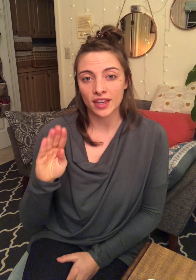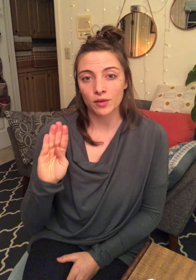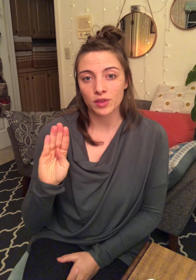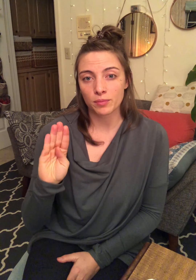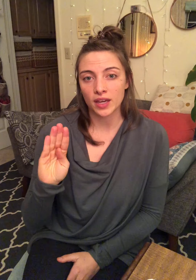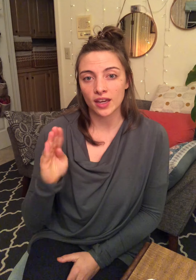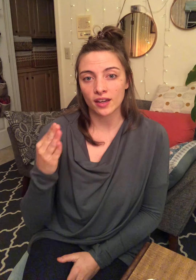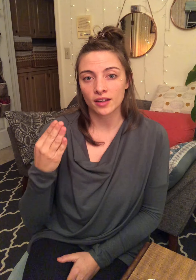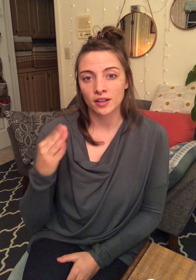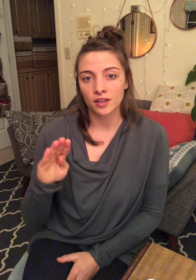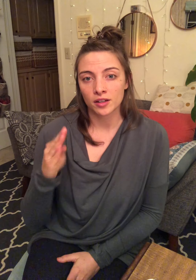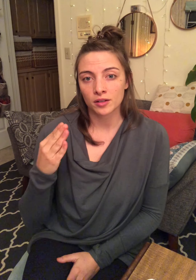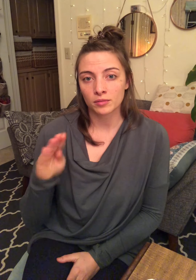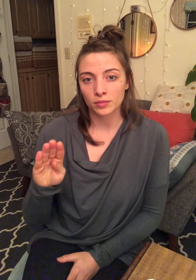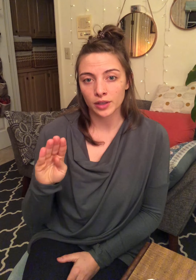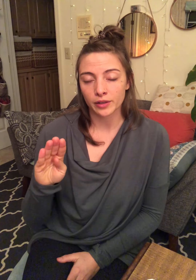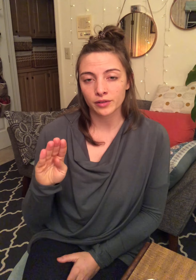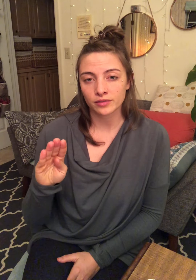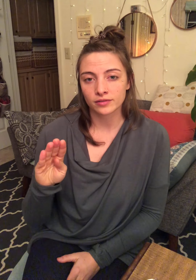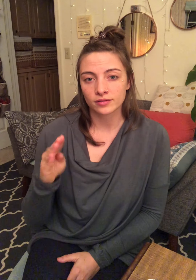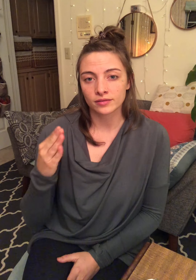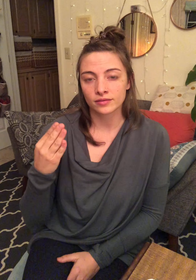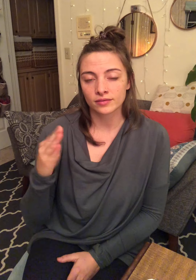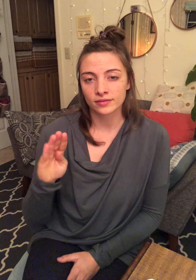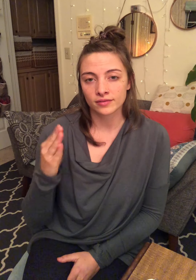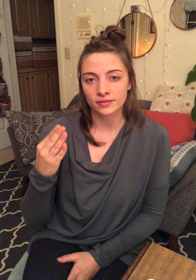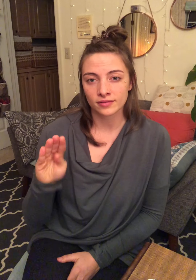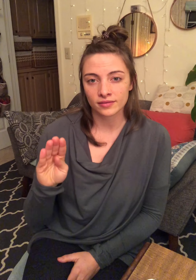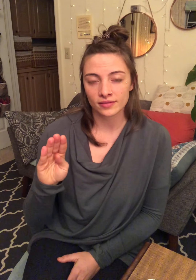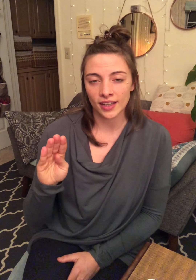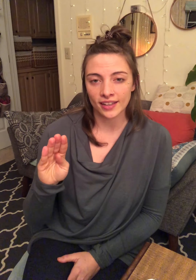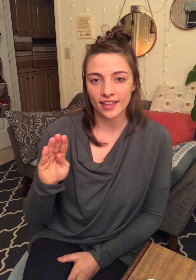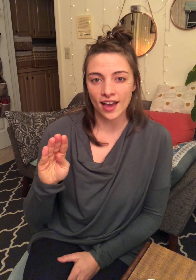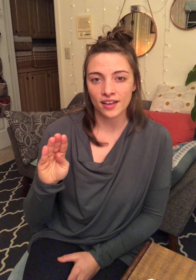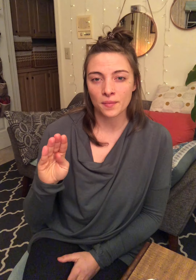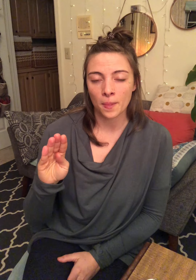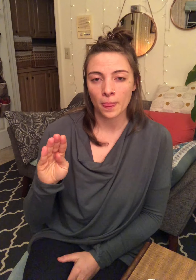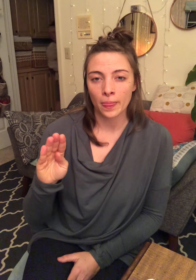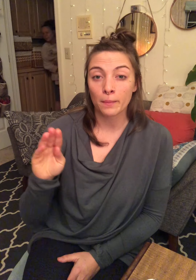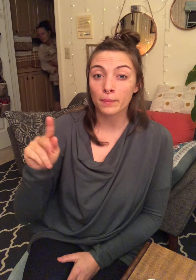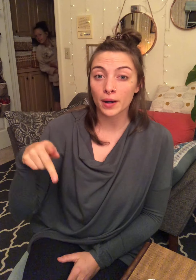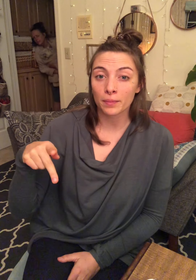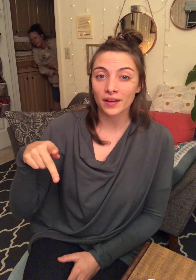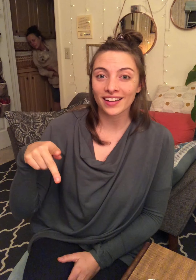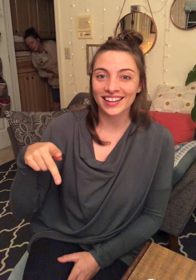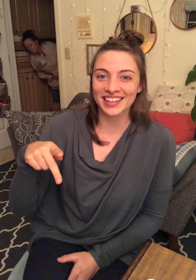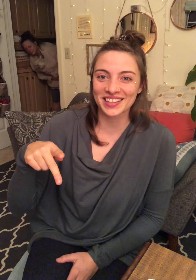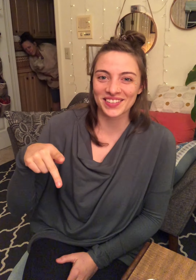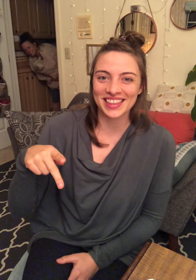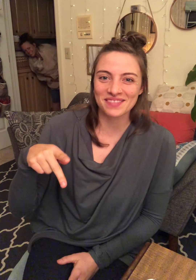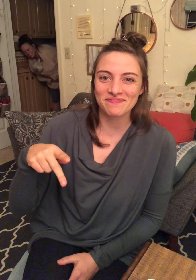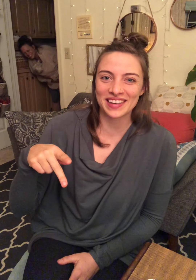with a B, blue, like that. Purple is with a P.